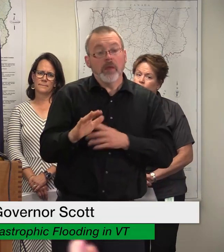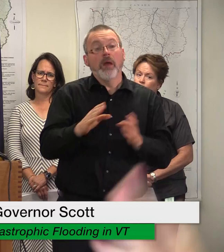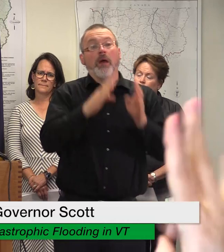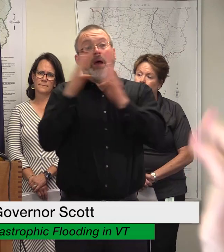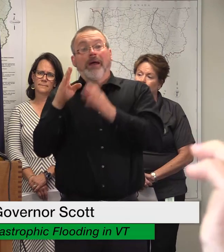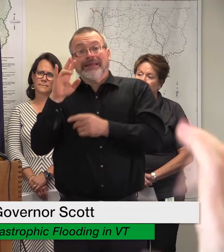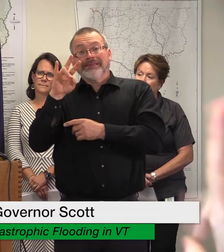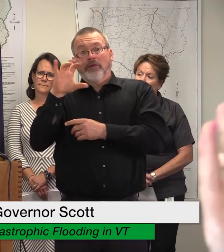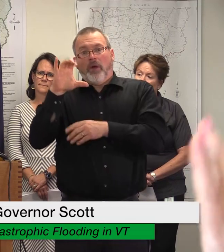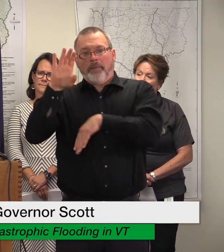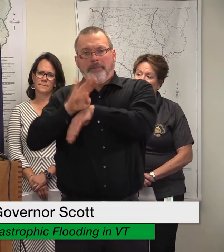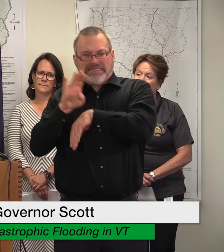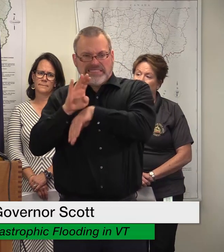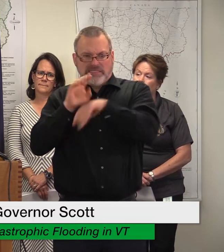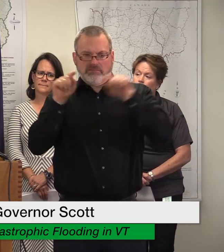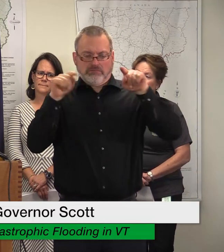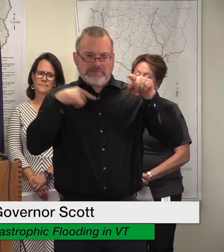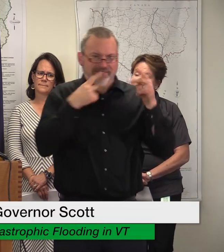today.